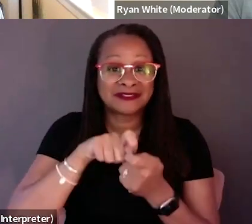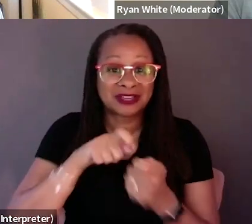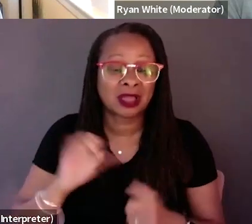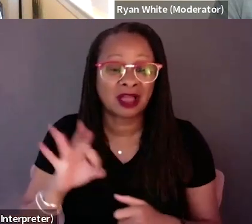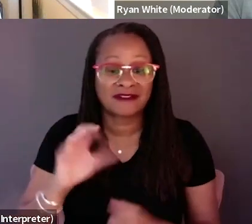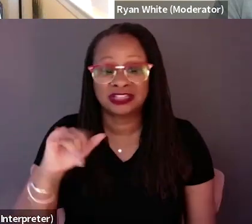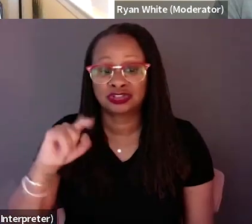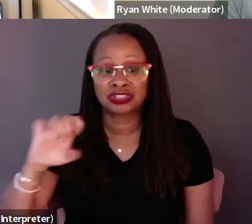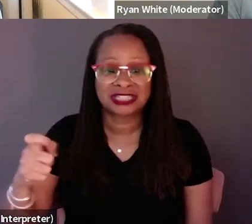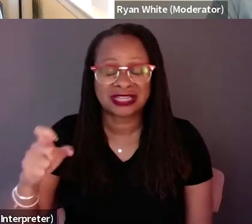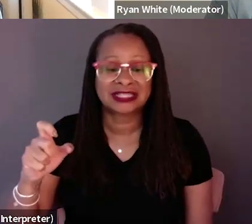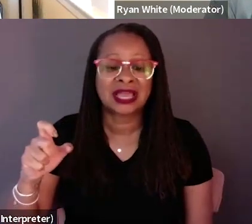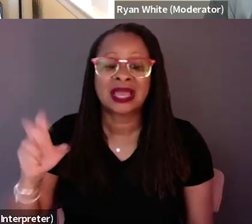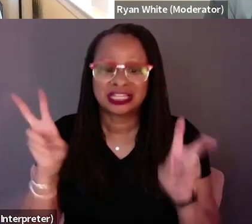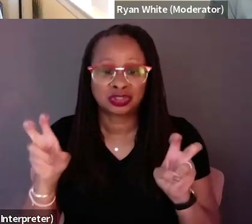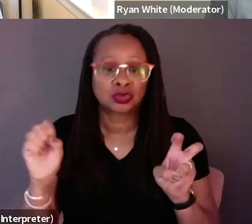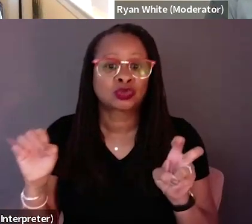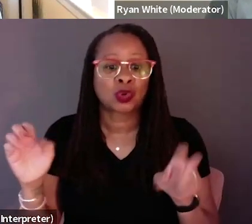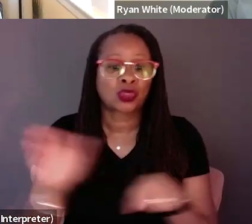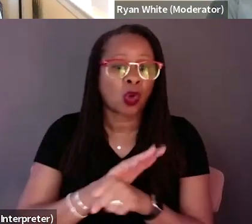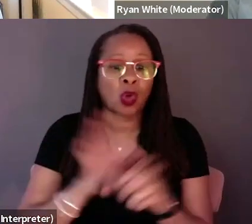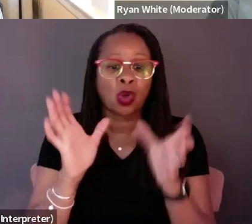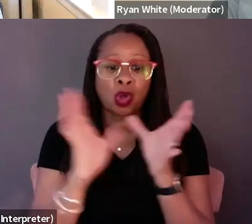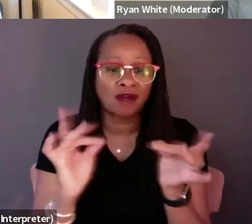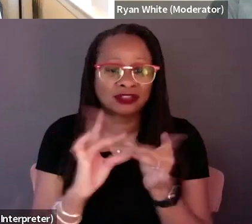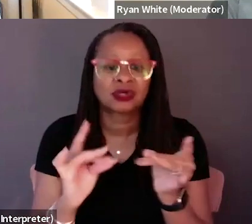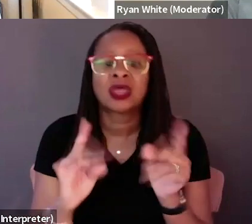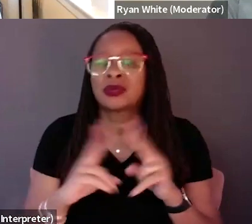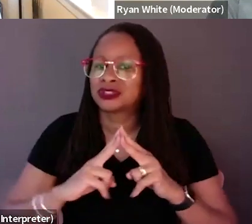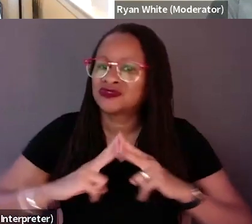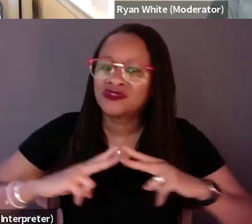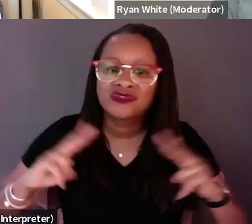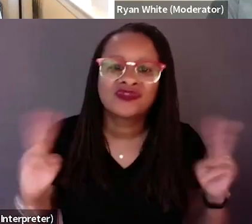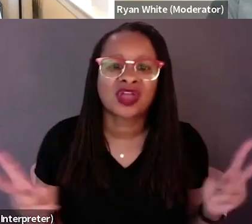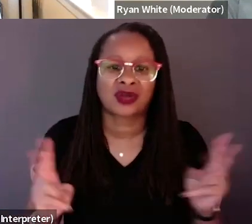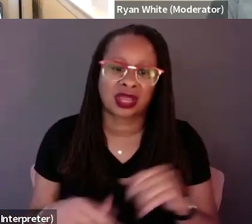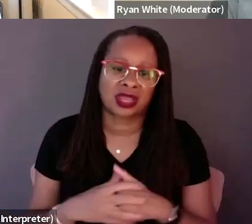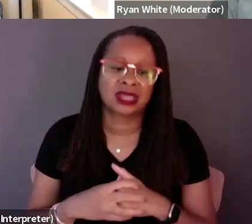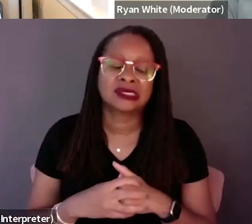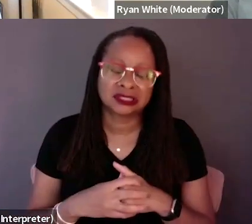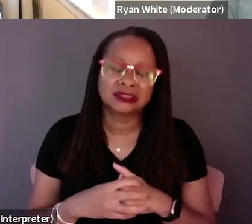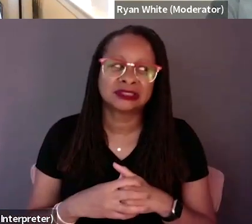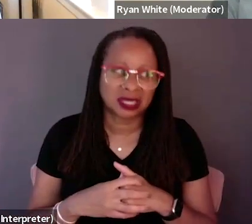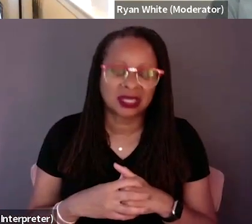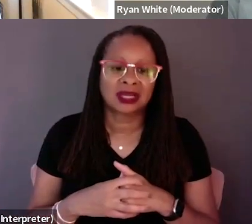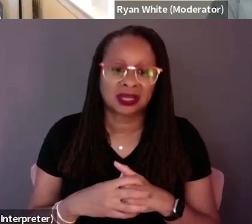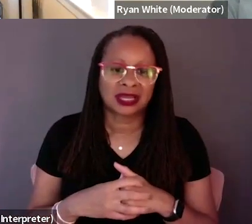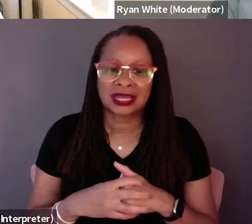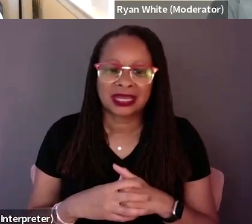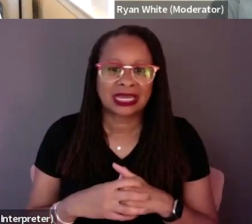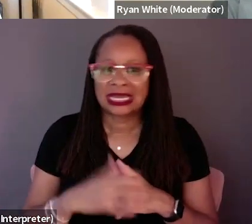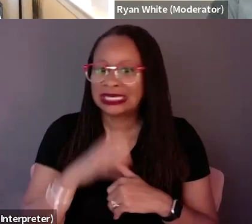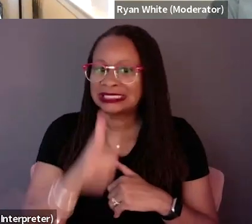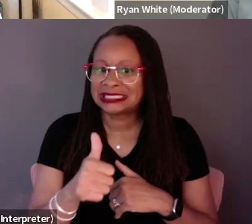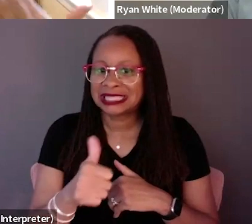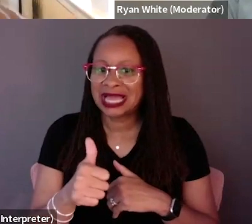specifics of intersex issues. So the whole conversation was pretty, it would have been, it was not